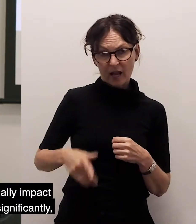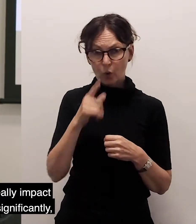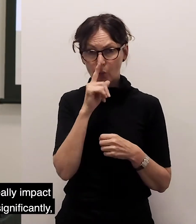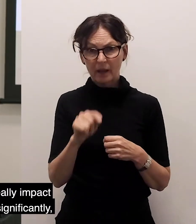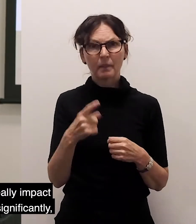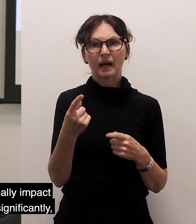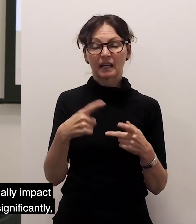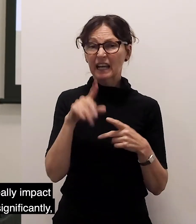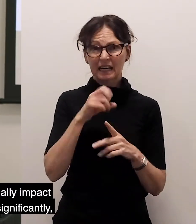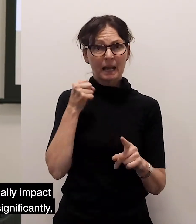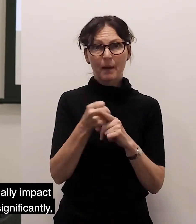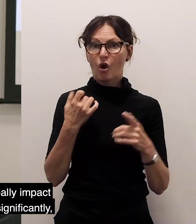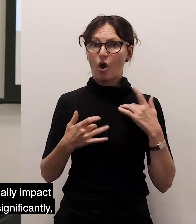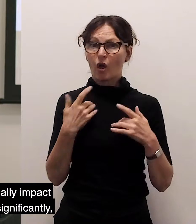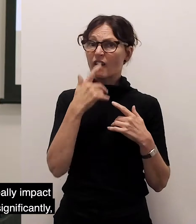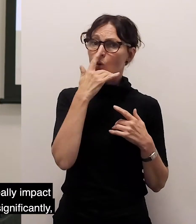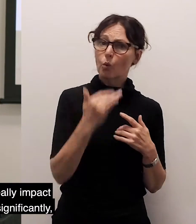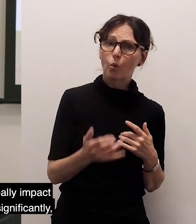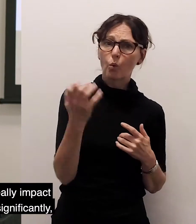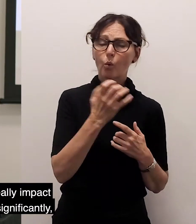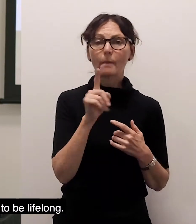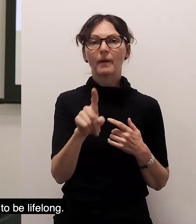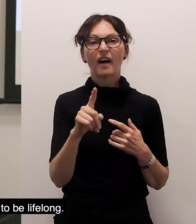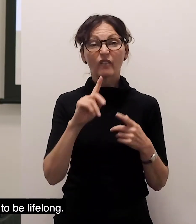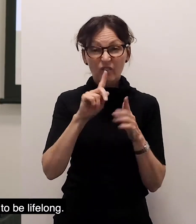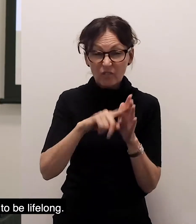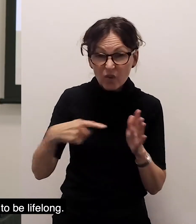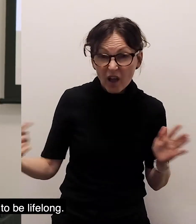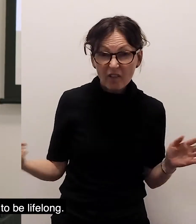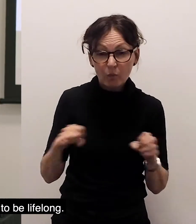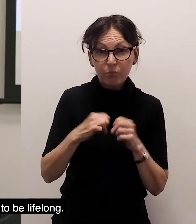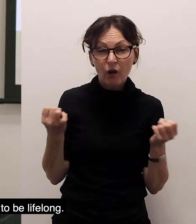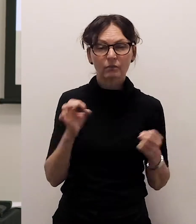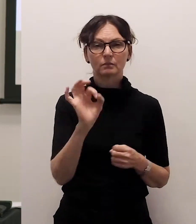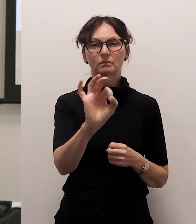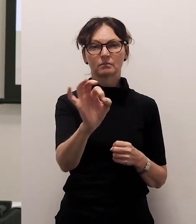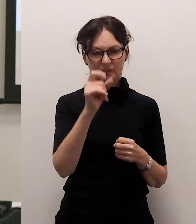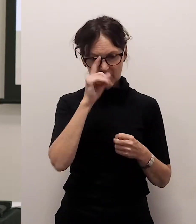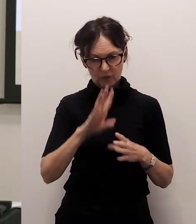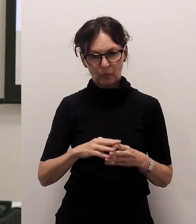it could really impact on you quite significantly, but it's not going to be lifelong.